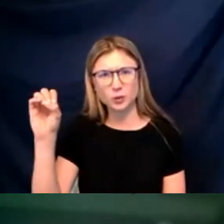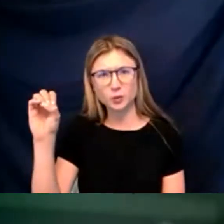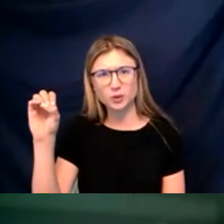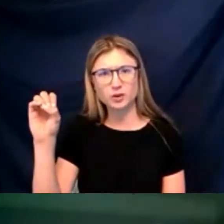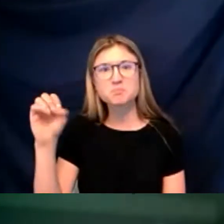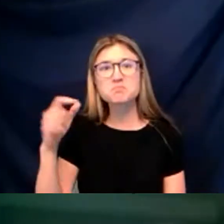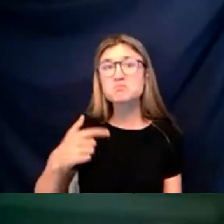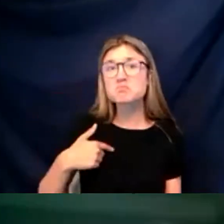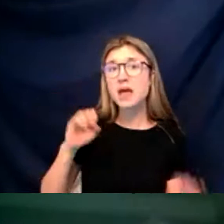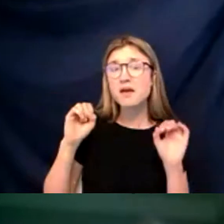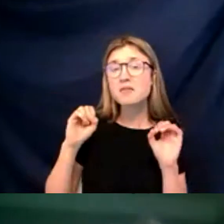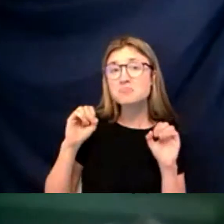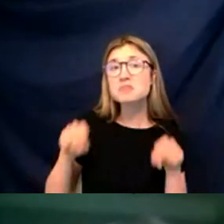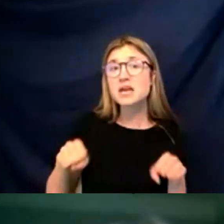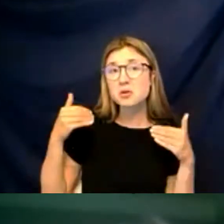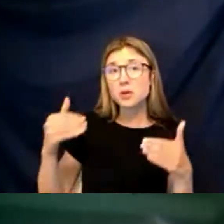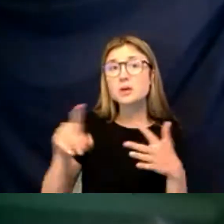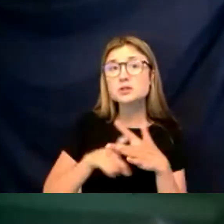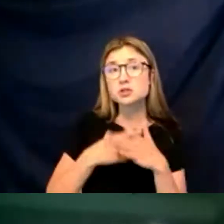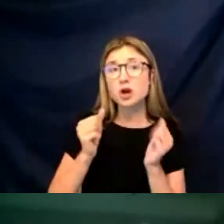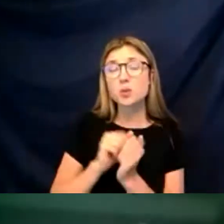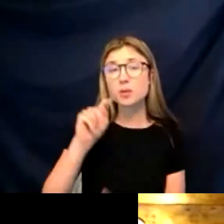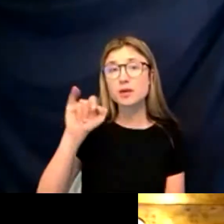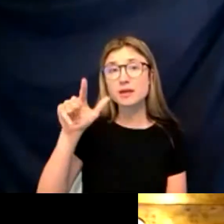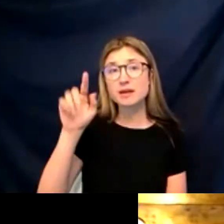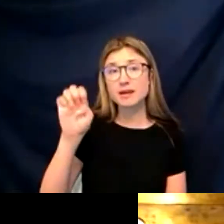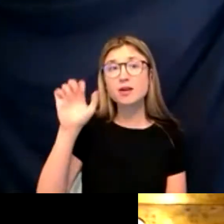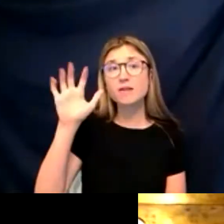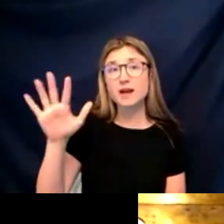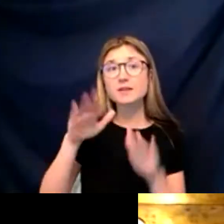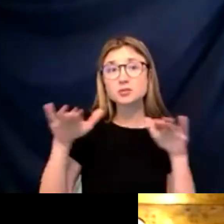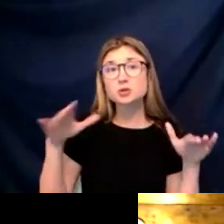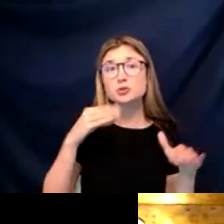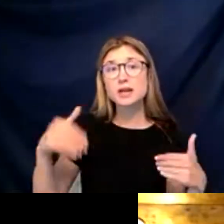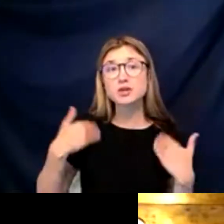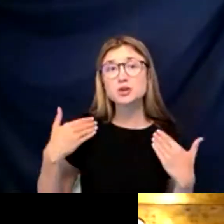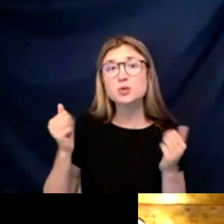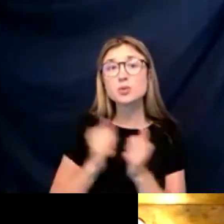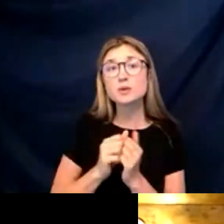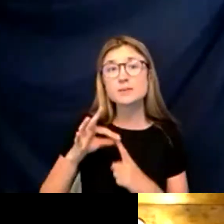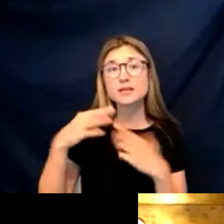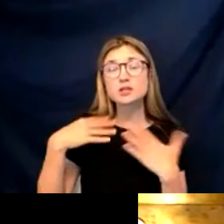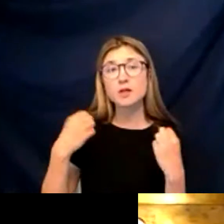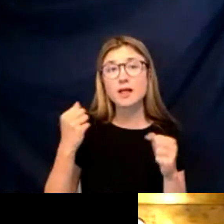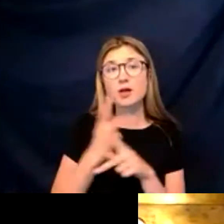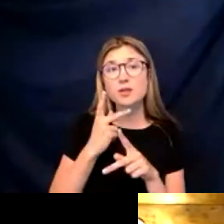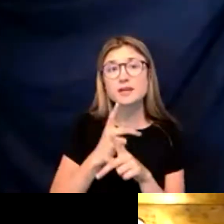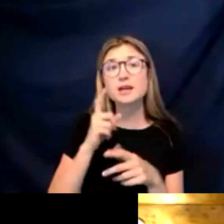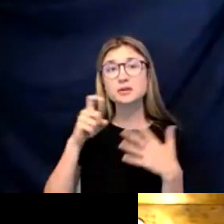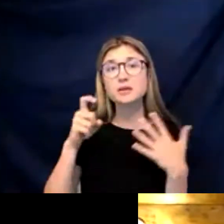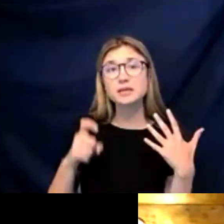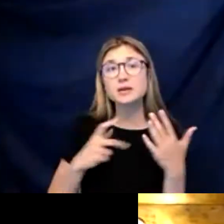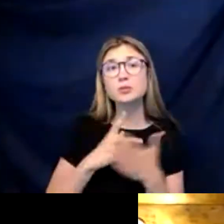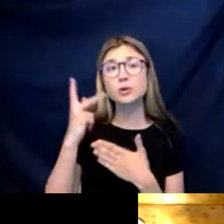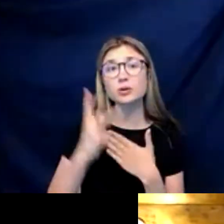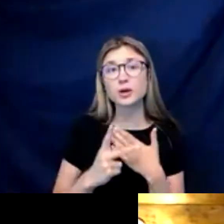I can start off with the Title V Children and Youth with Special Healthcare Needs Programs updates. We did